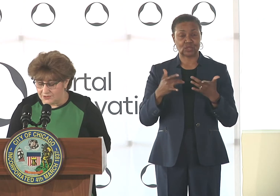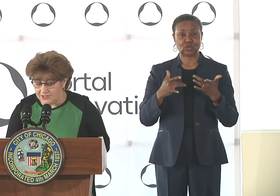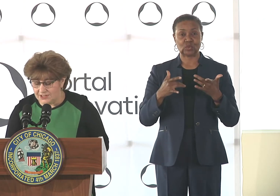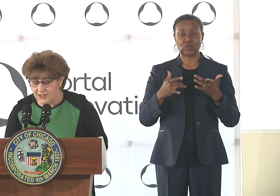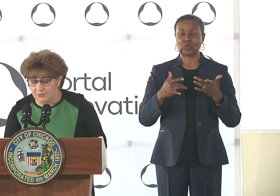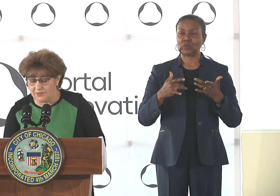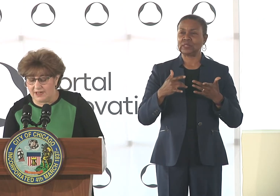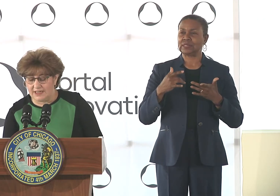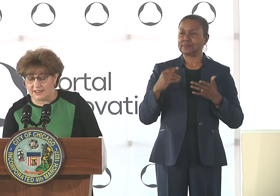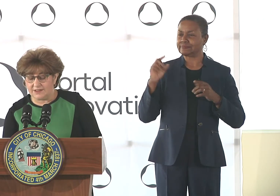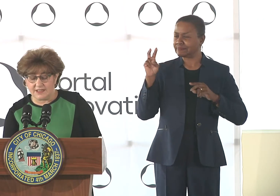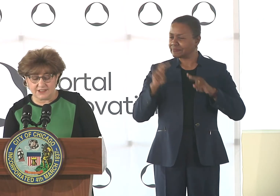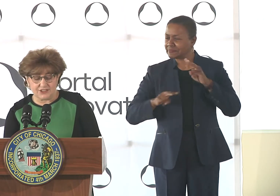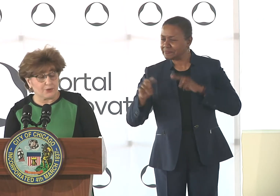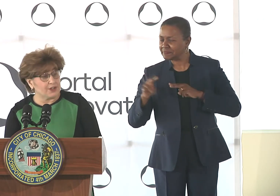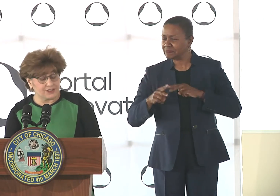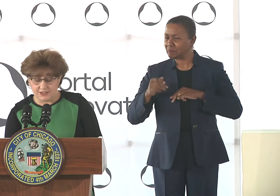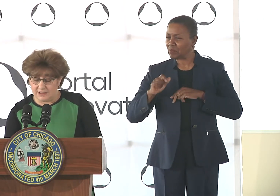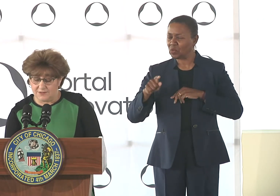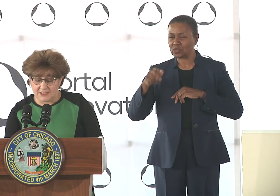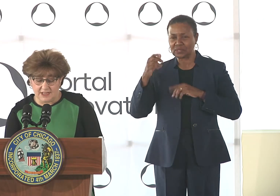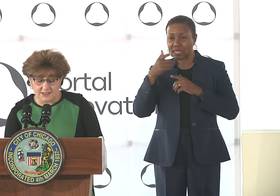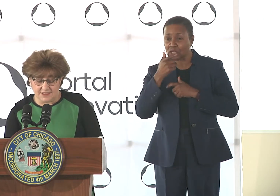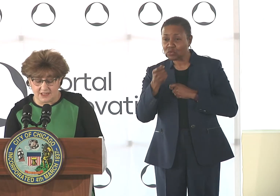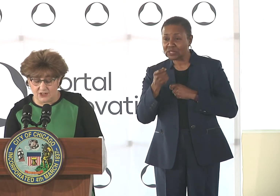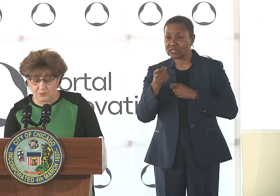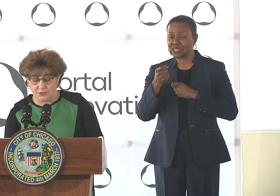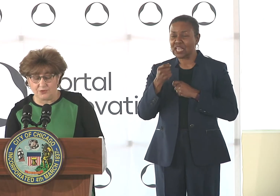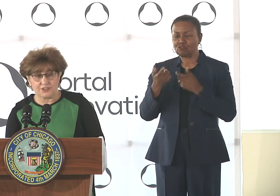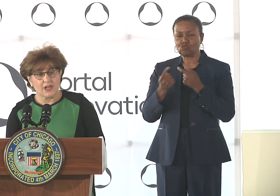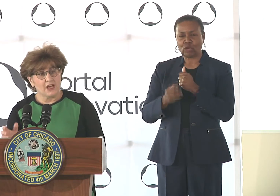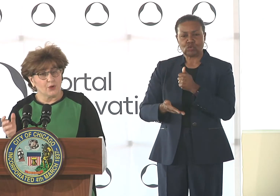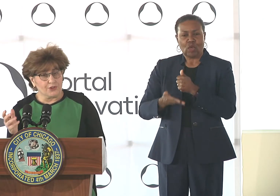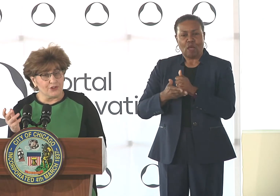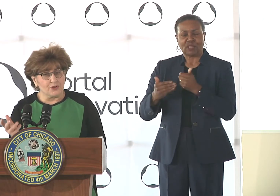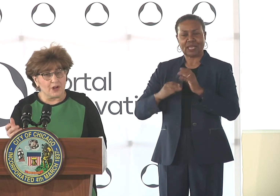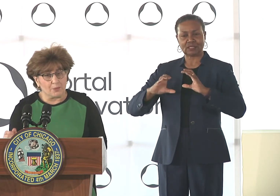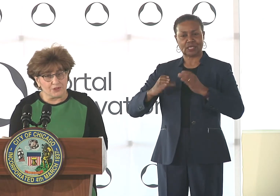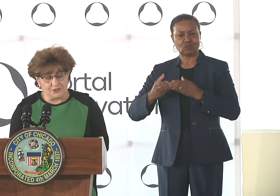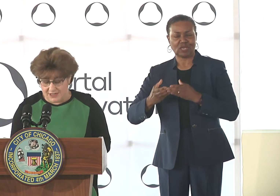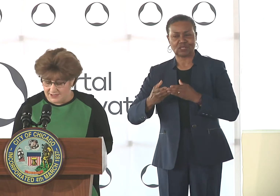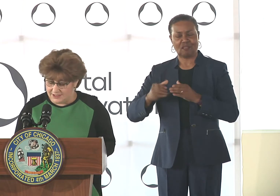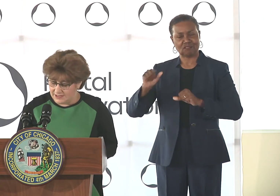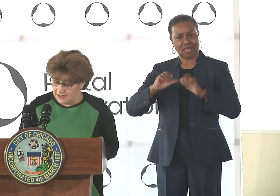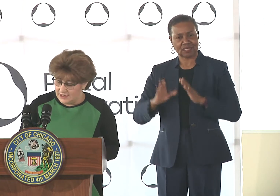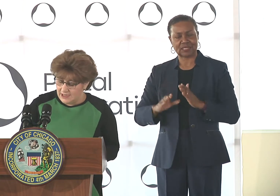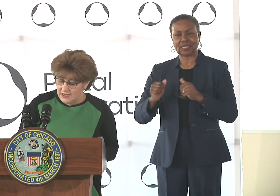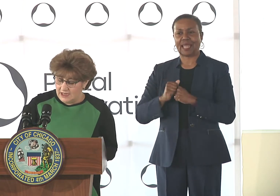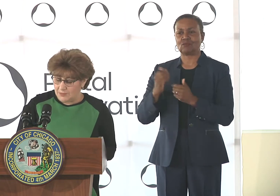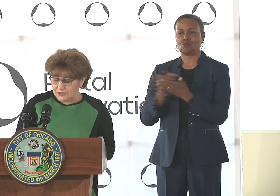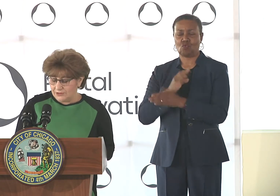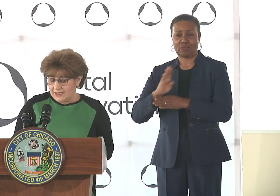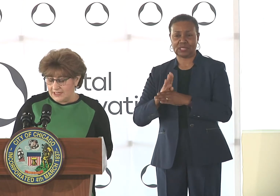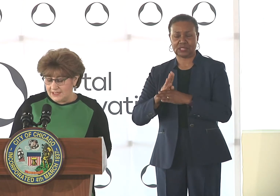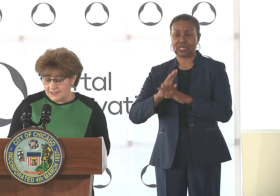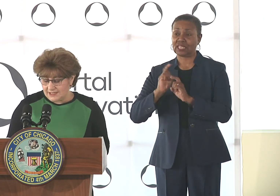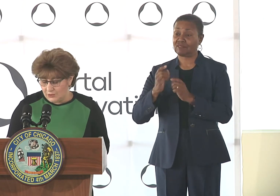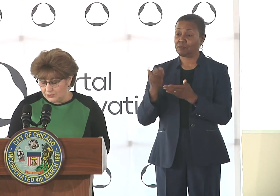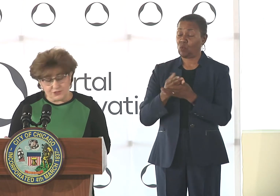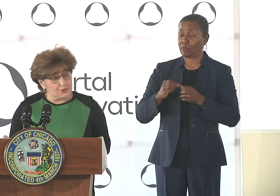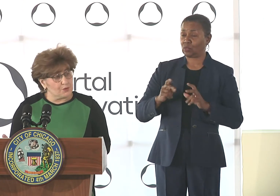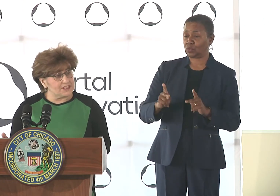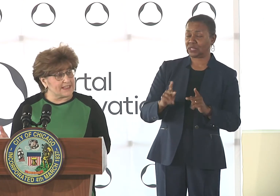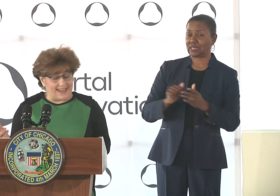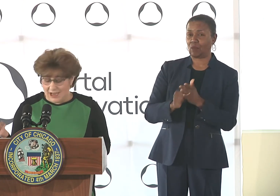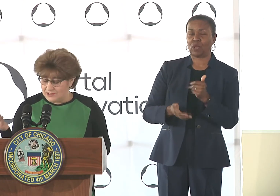Portal's interest in providing the next generation of scientists and entrepreneurs with new opportunities that